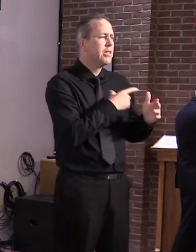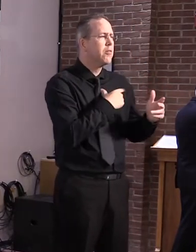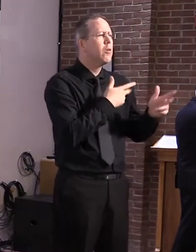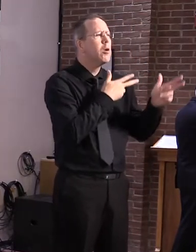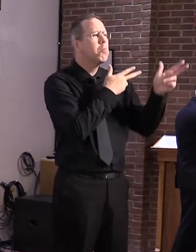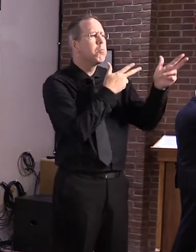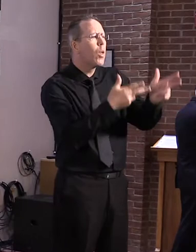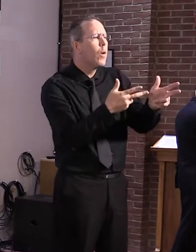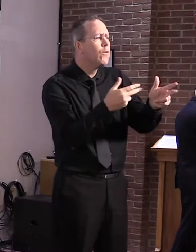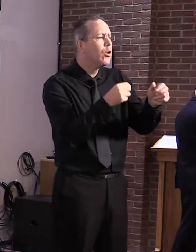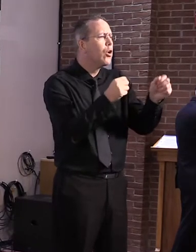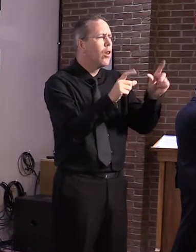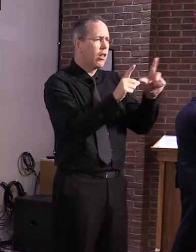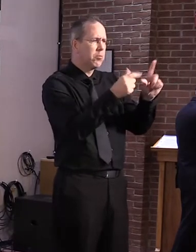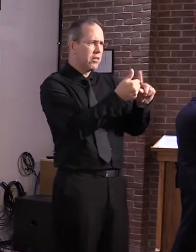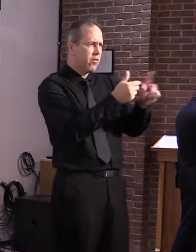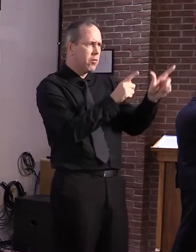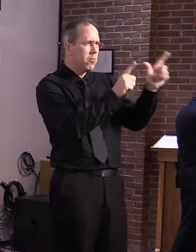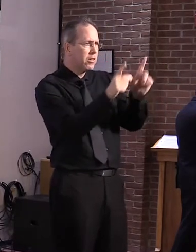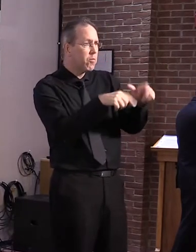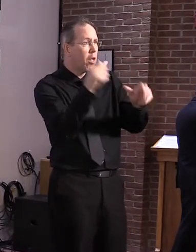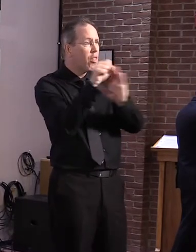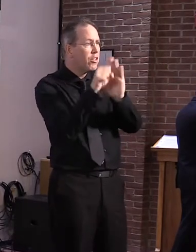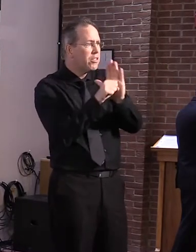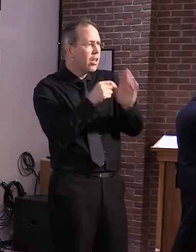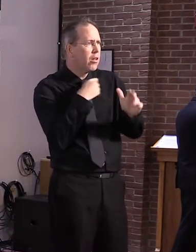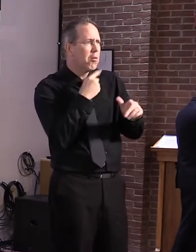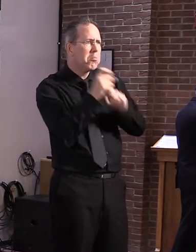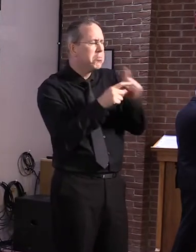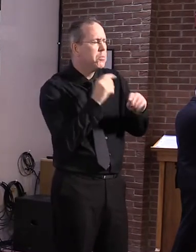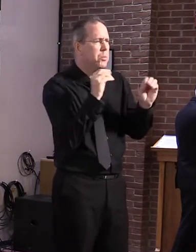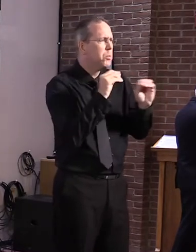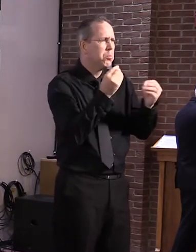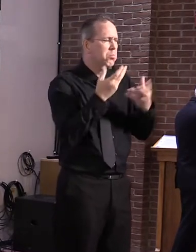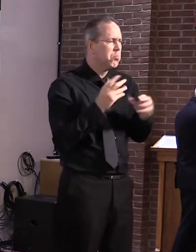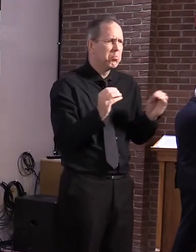skeptical about the premise of that question being accurate.